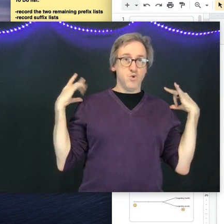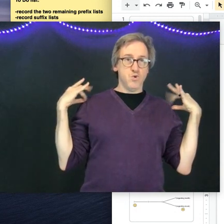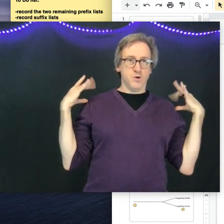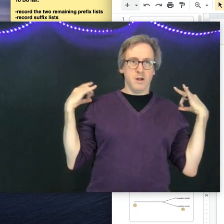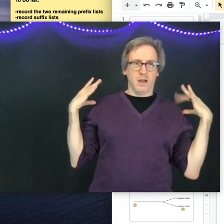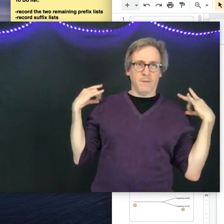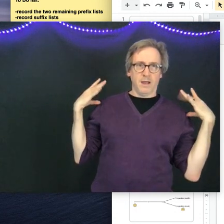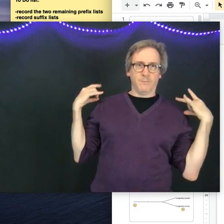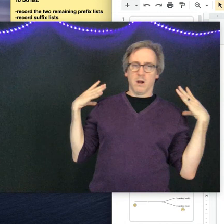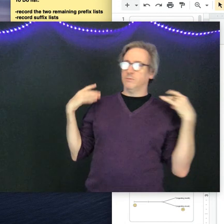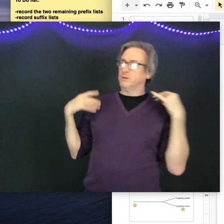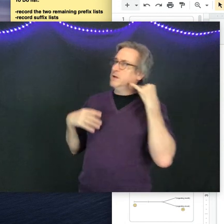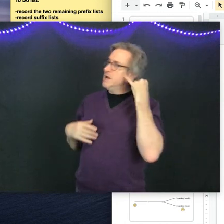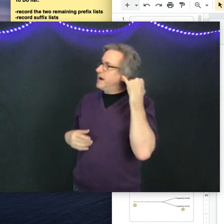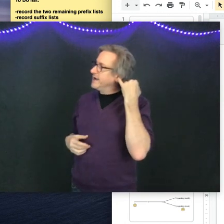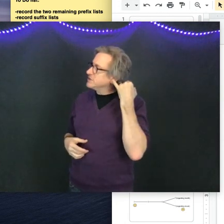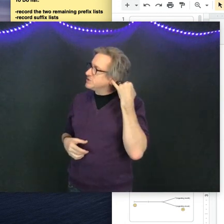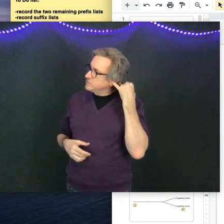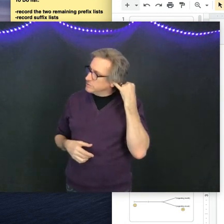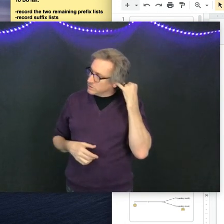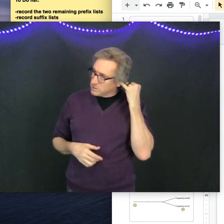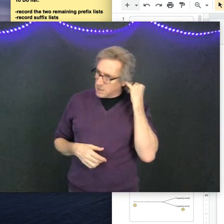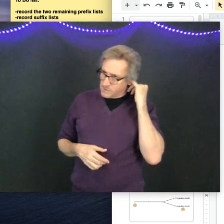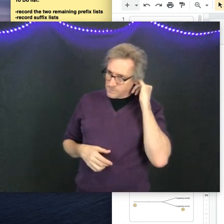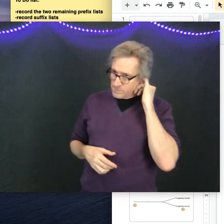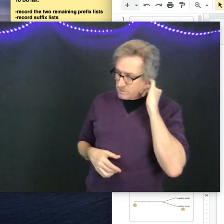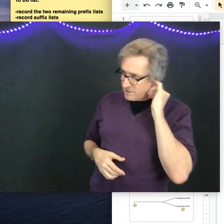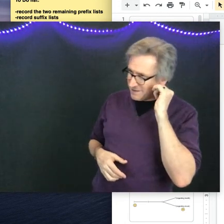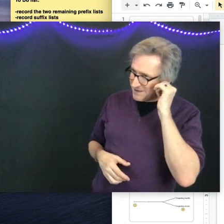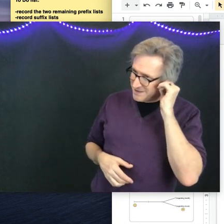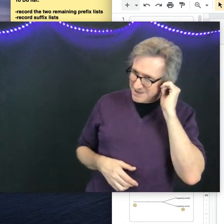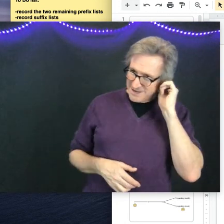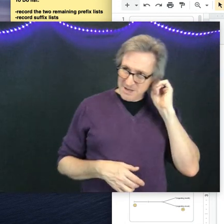means not my problem. I had a student